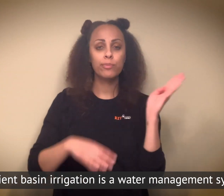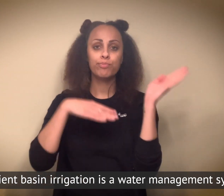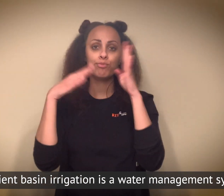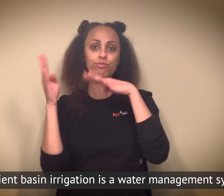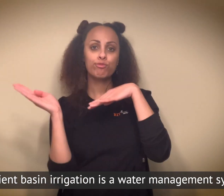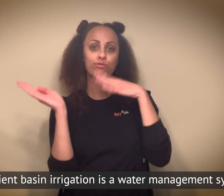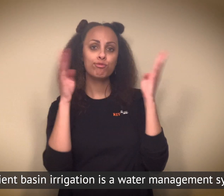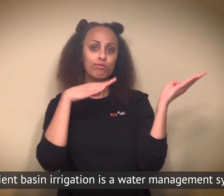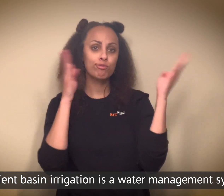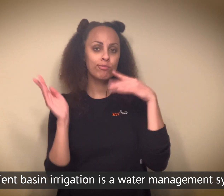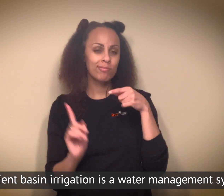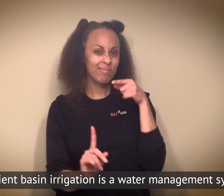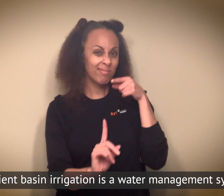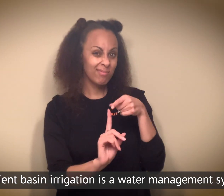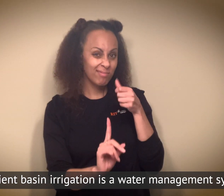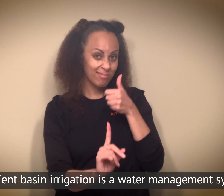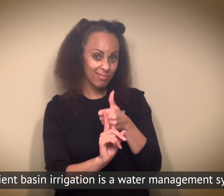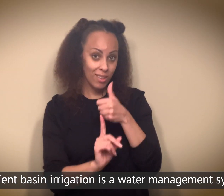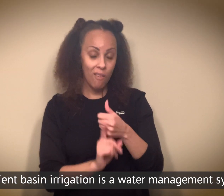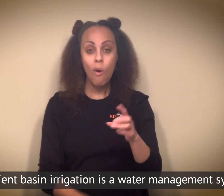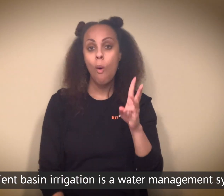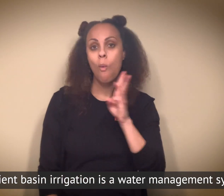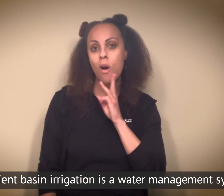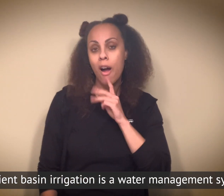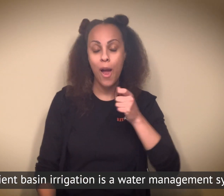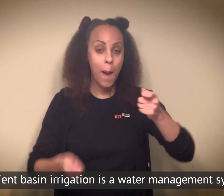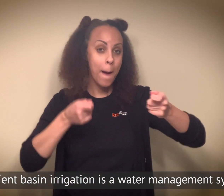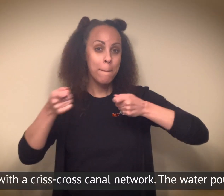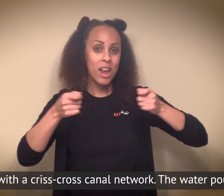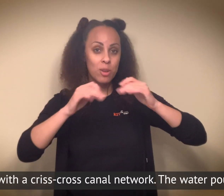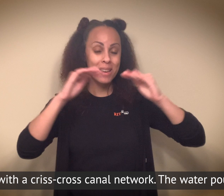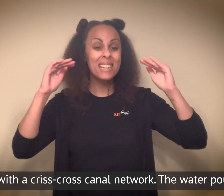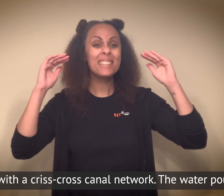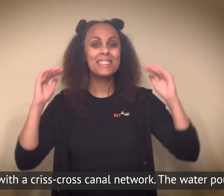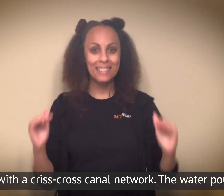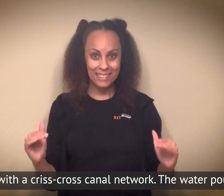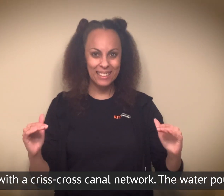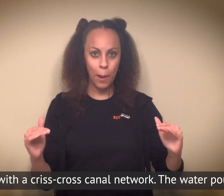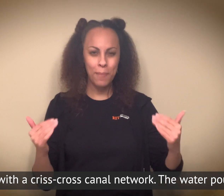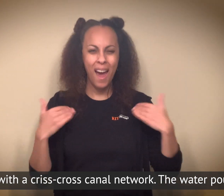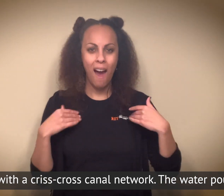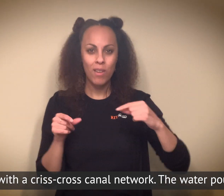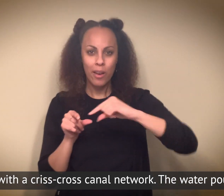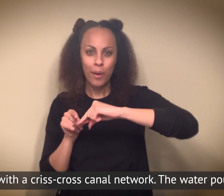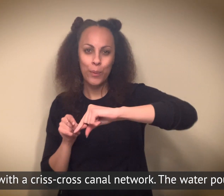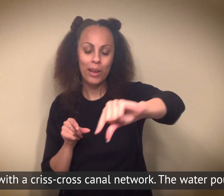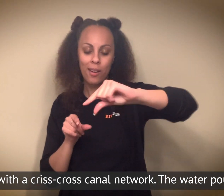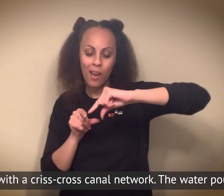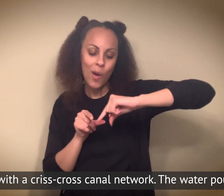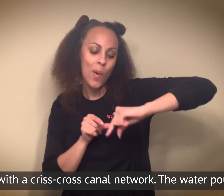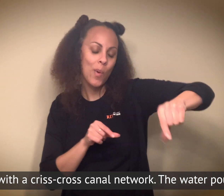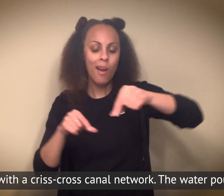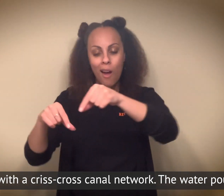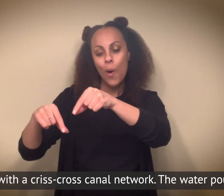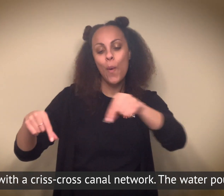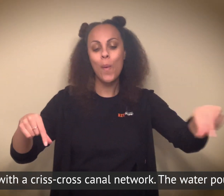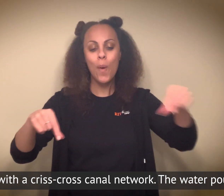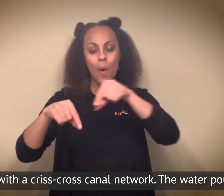The ancient basin irrigation is a water management system with a crisscross